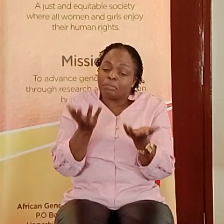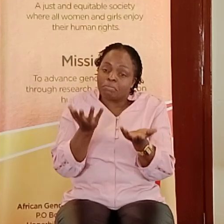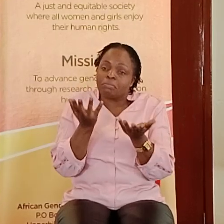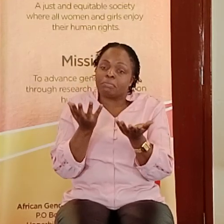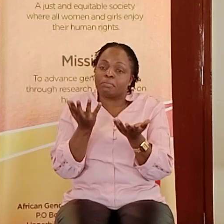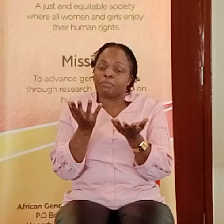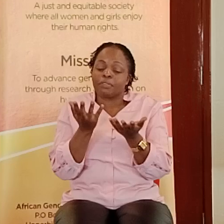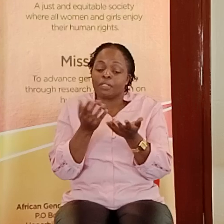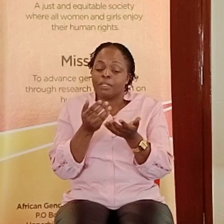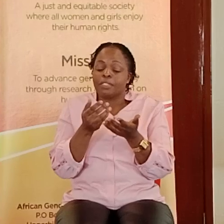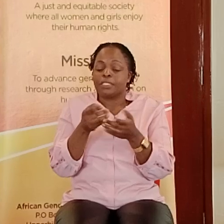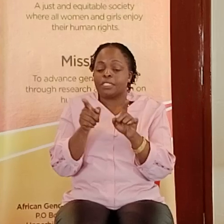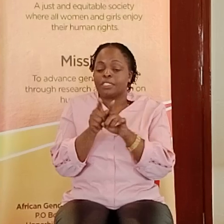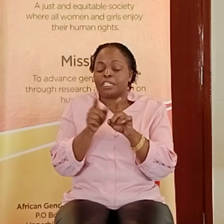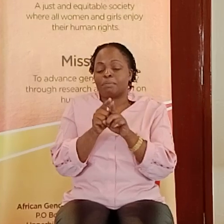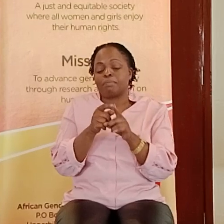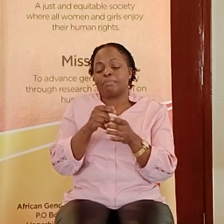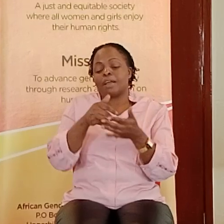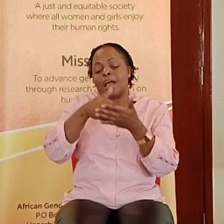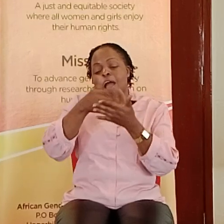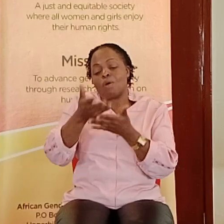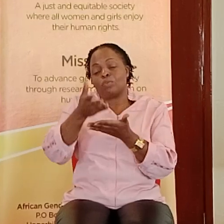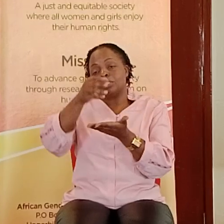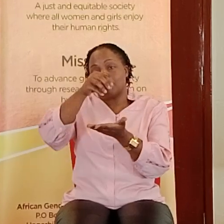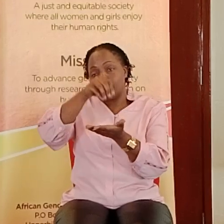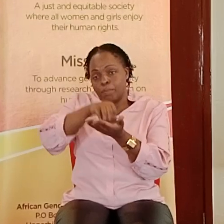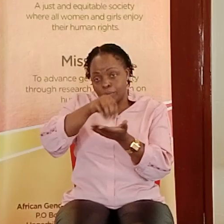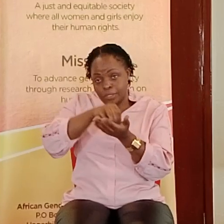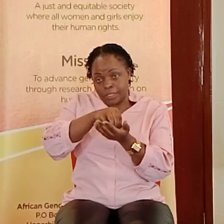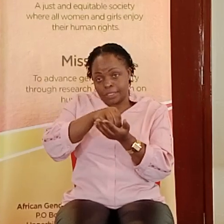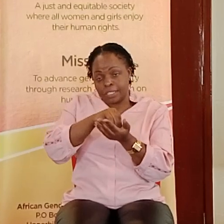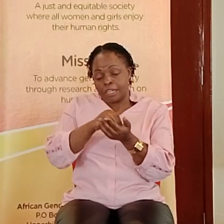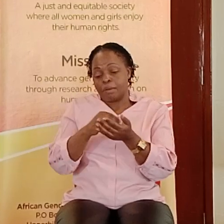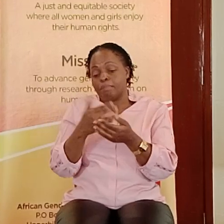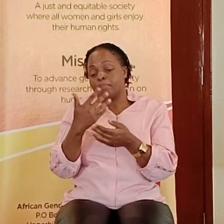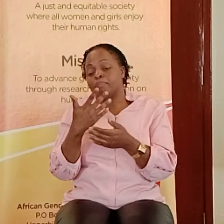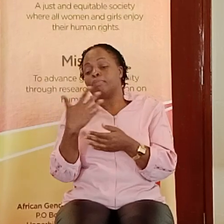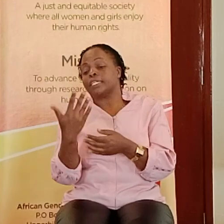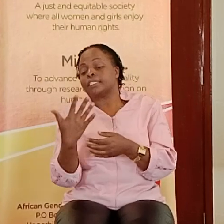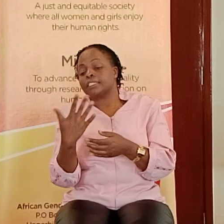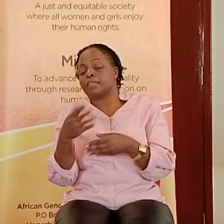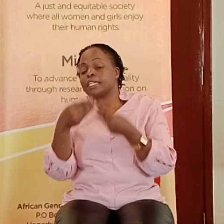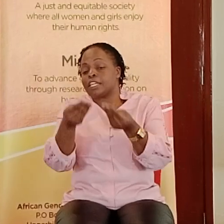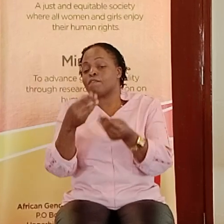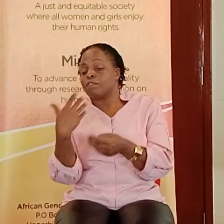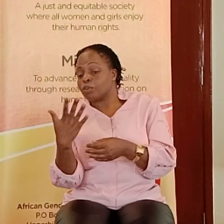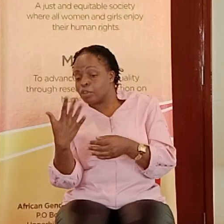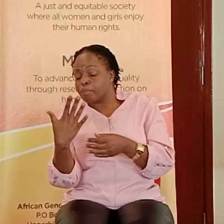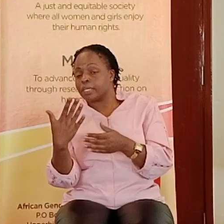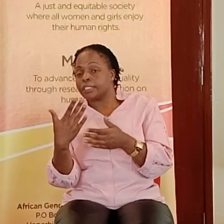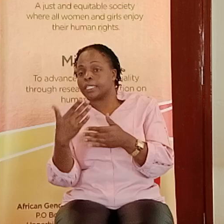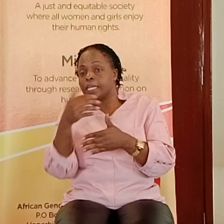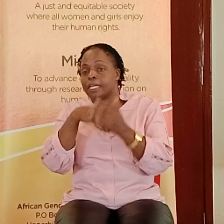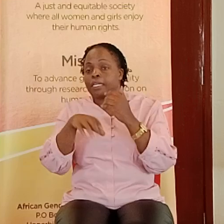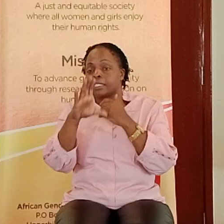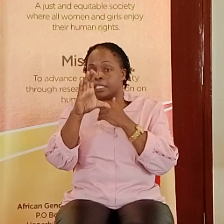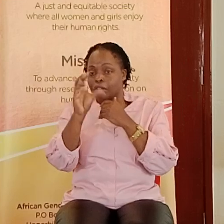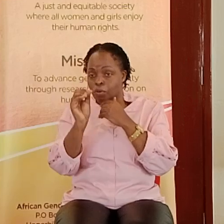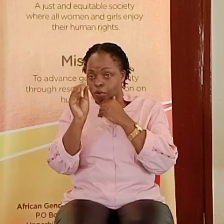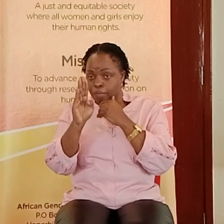The output would be presenting a document during the COP29. But what is the outcome? What do we see by the end of the day? I think for me that